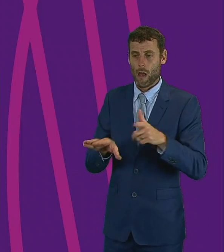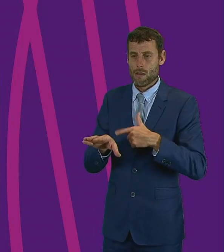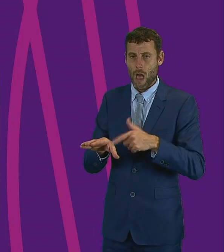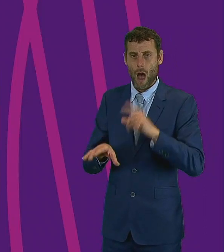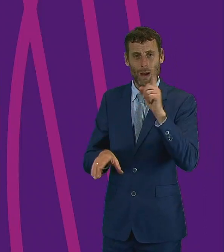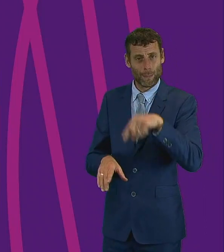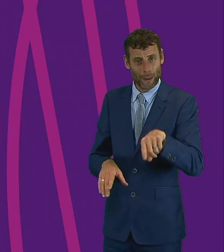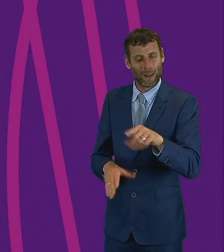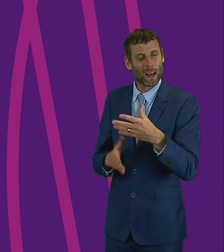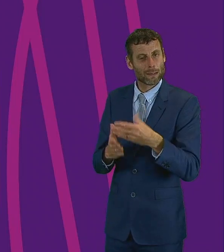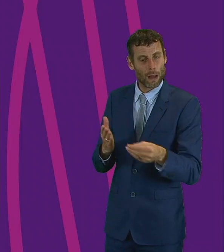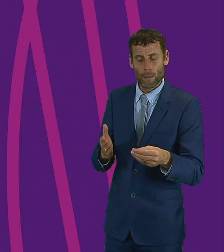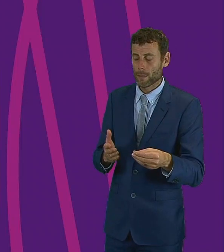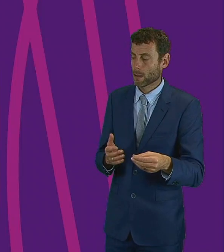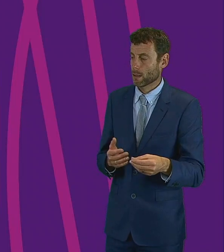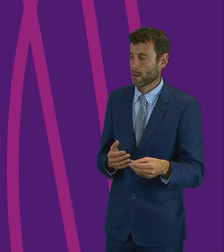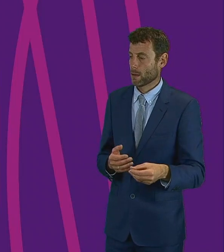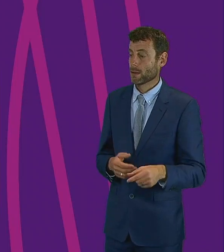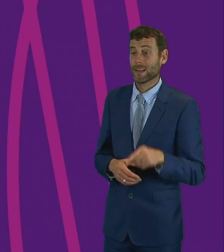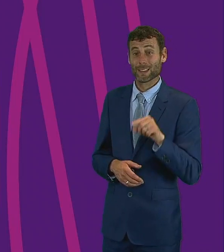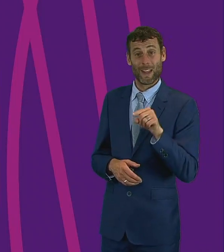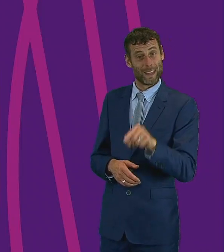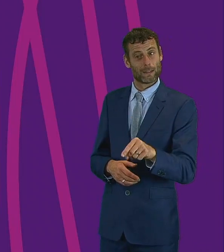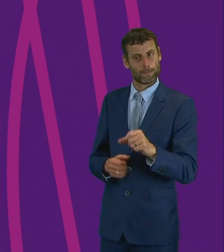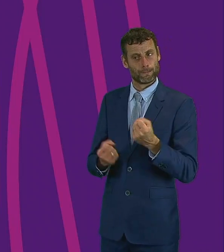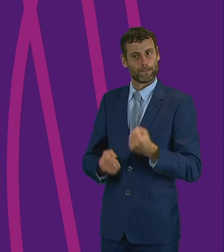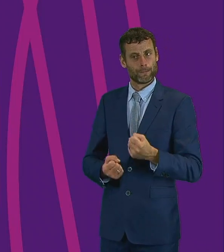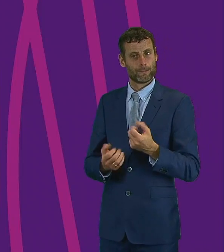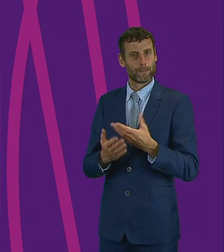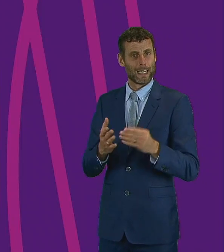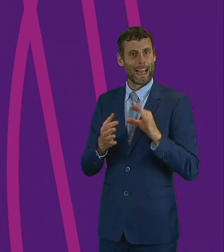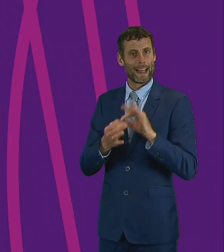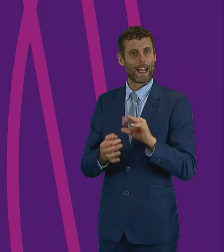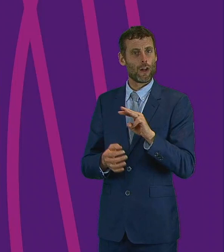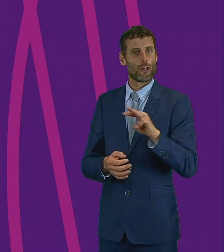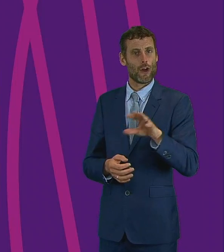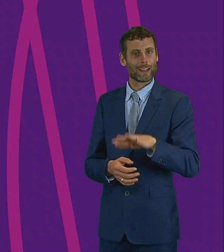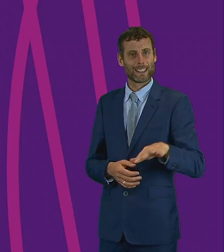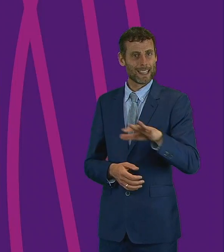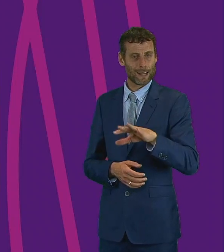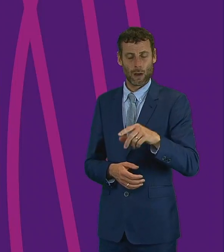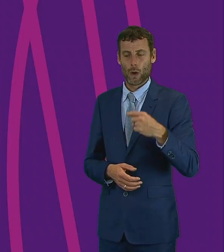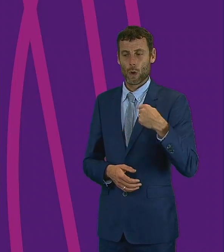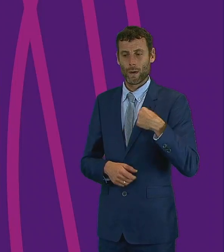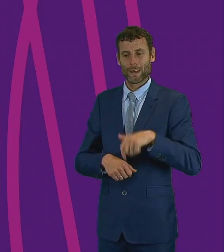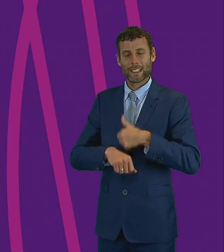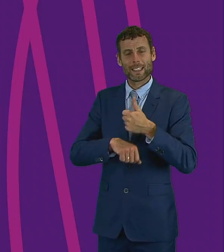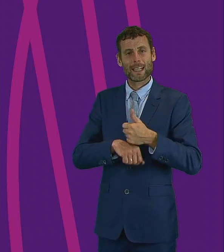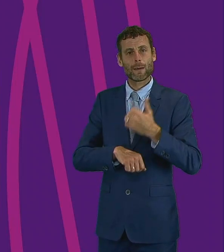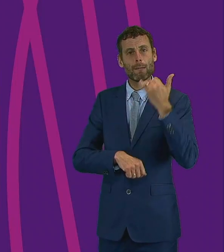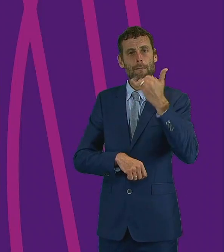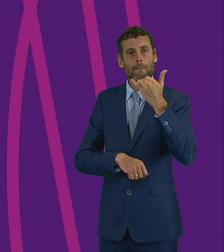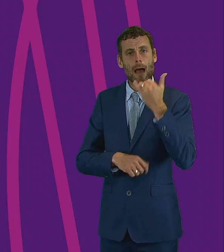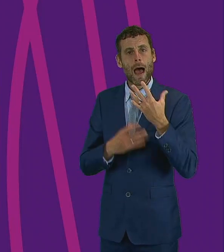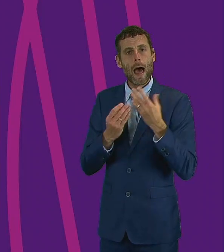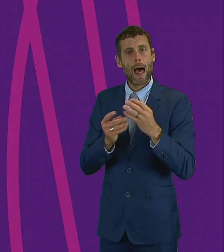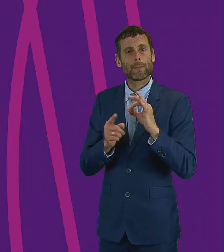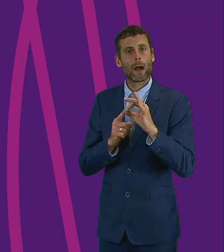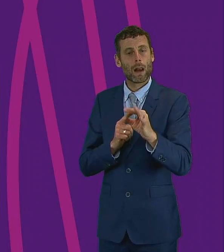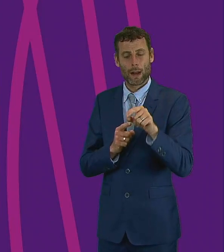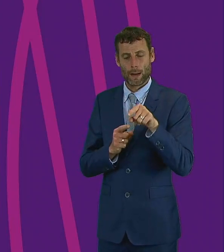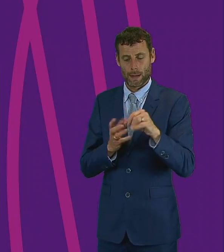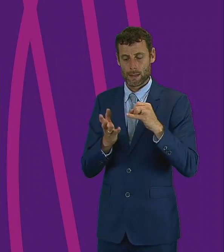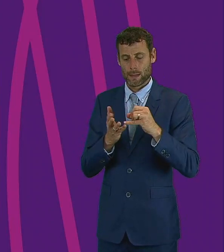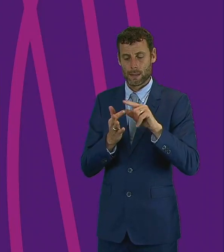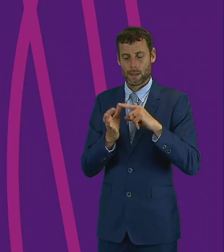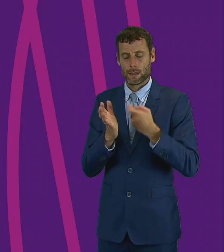and this is relevant, of course, to the third sector, we have invested for a helpline to be delivered by the Spark counselling service.